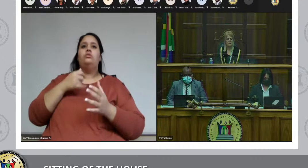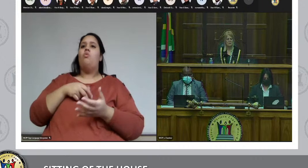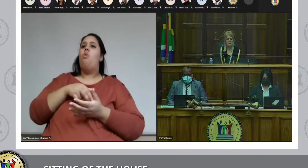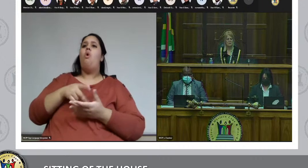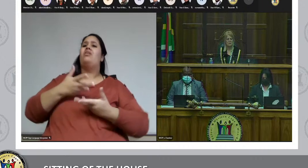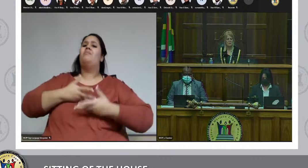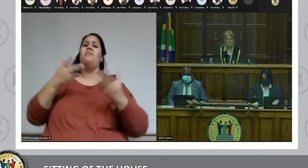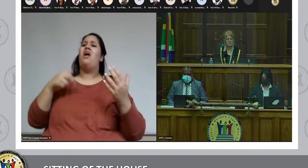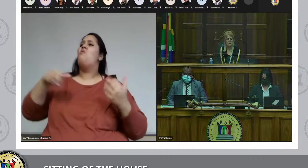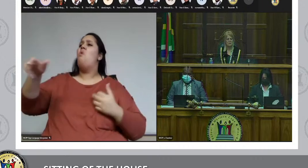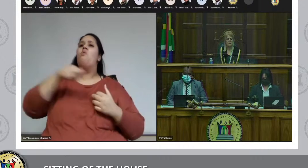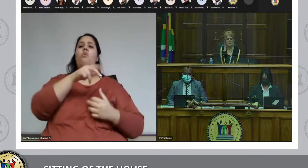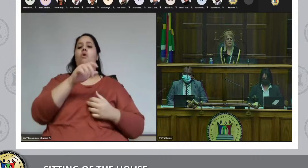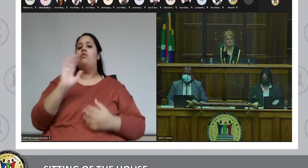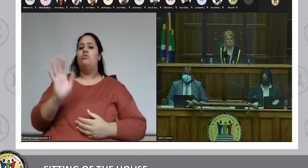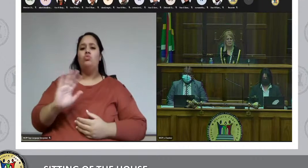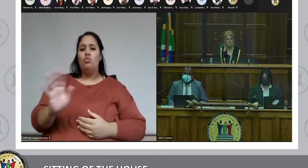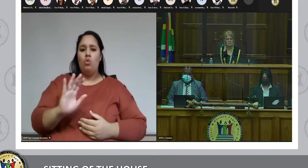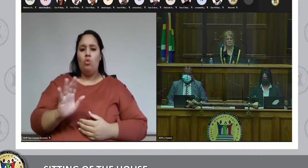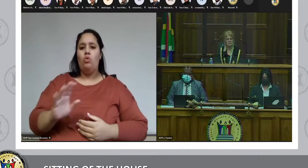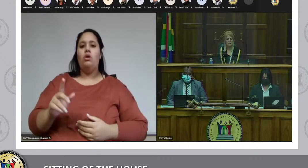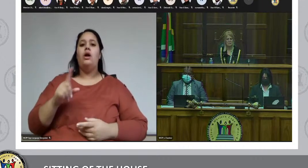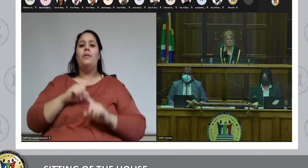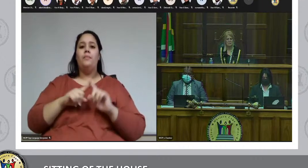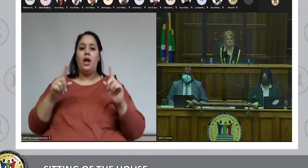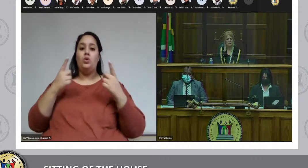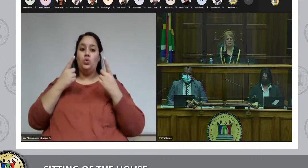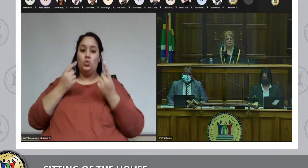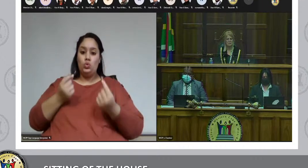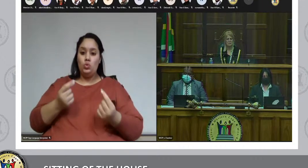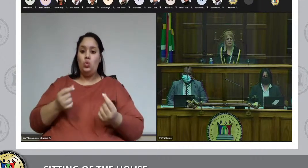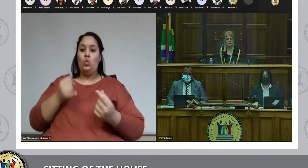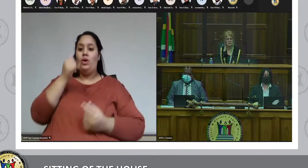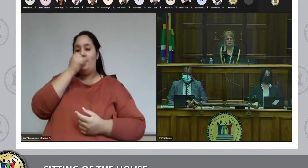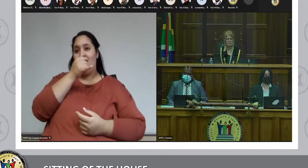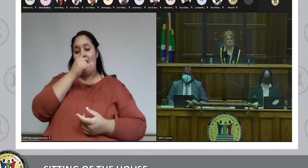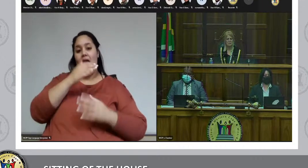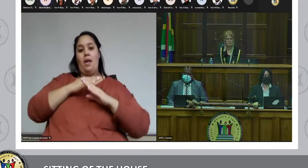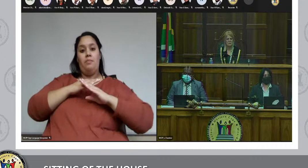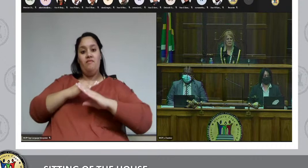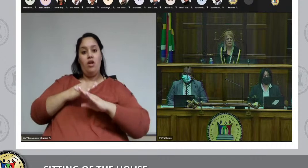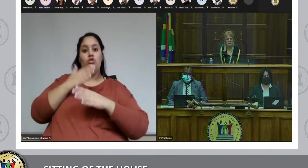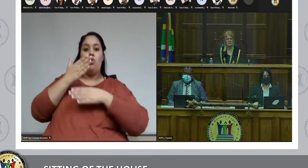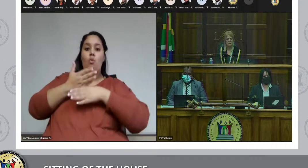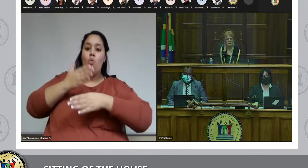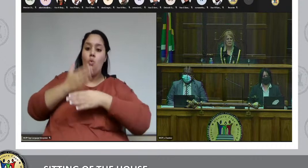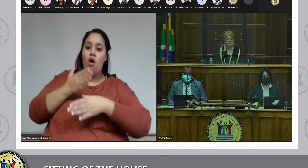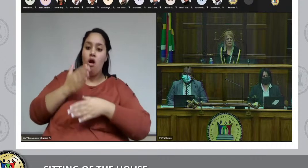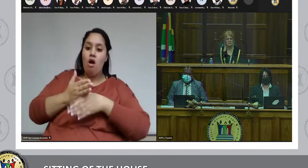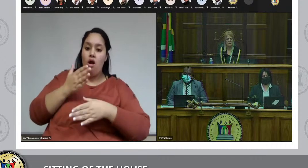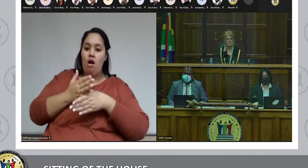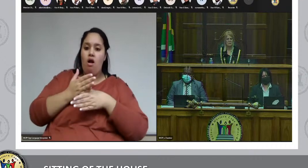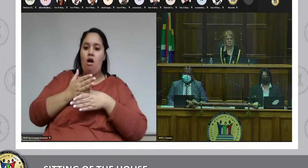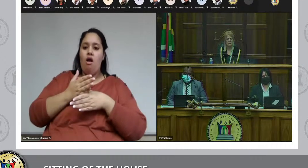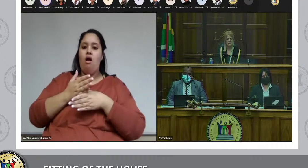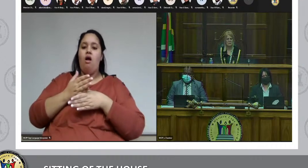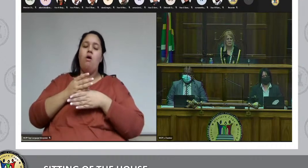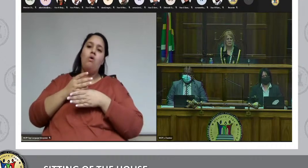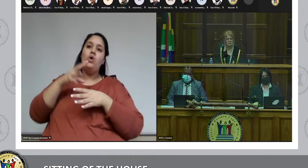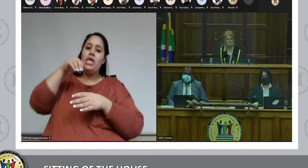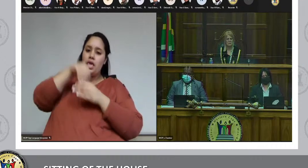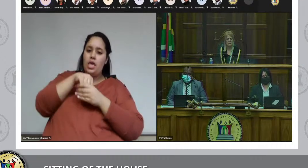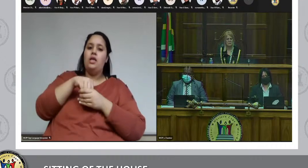and just going to arrest people, but to actually do crime prevention work, health work, all of it in